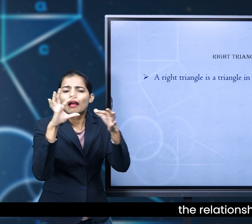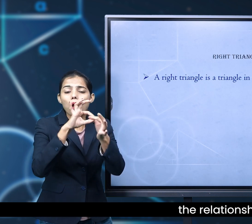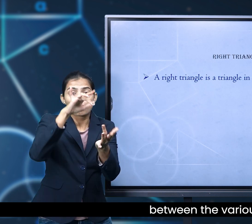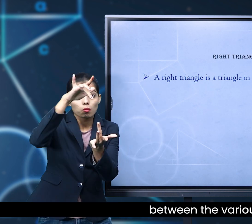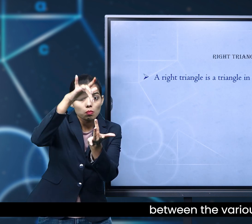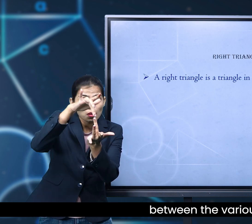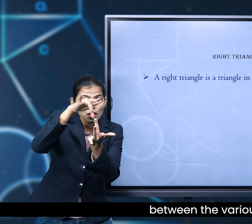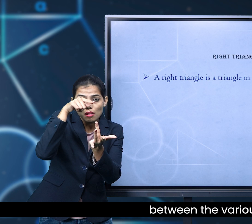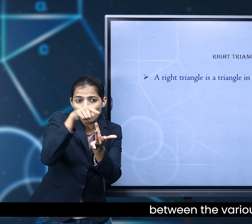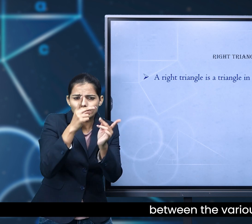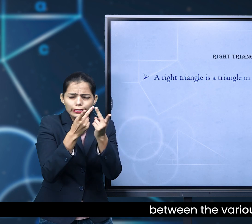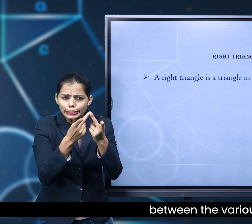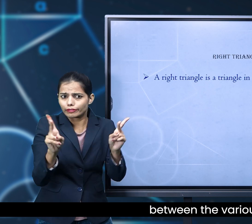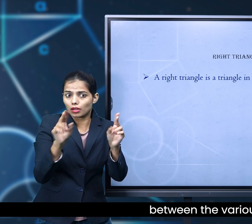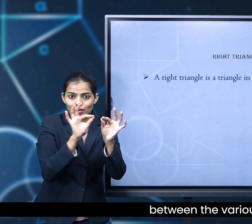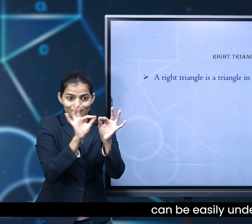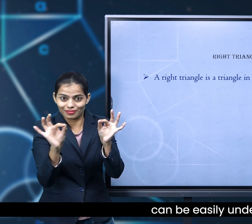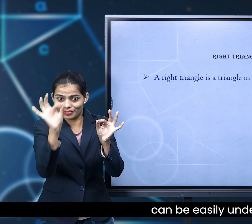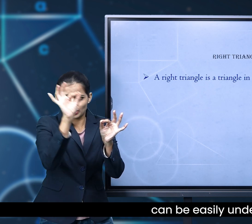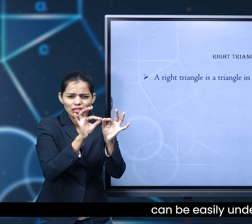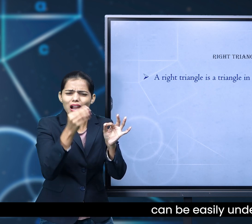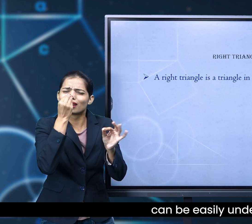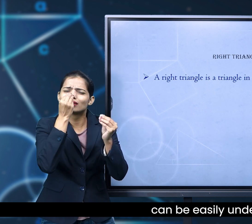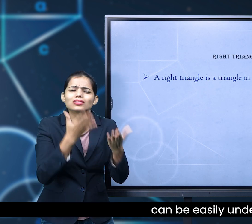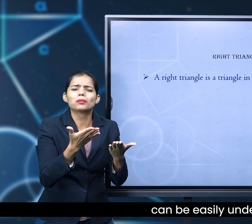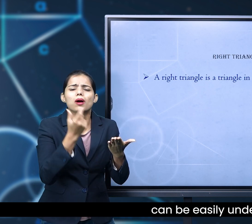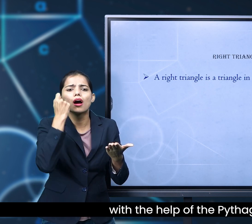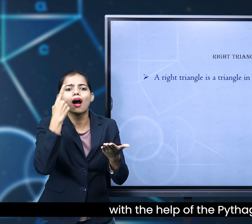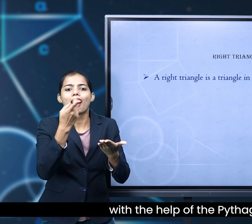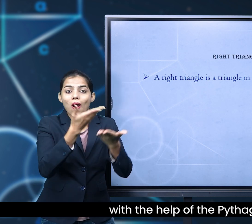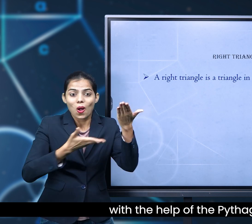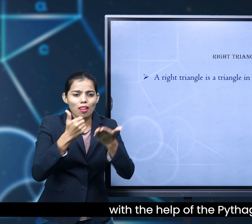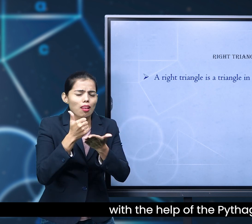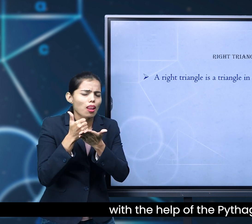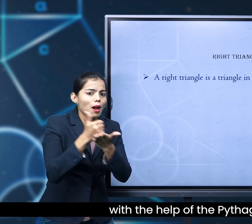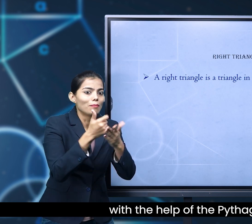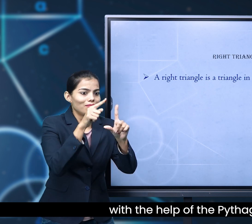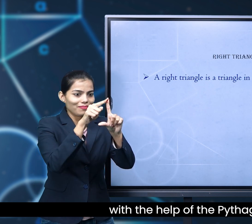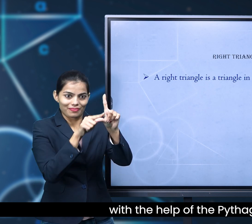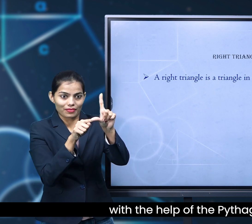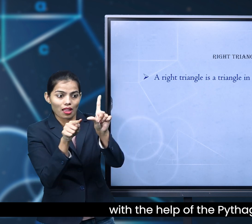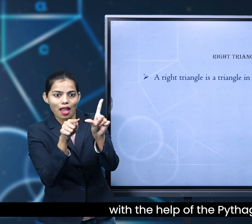relationship between the various sides can be easily understood with the help of the Pythagoras theorem.